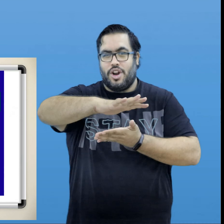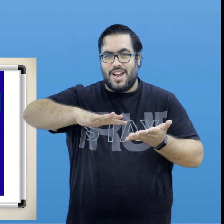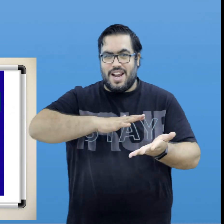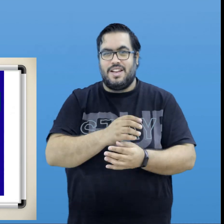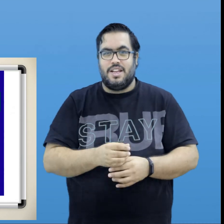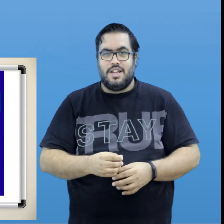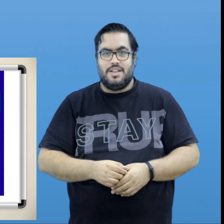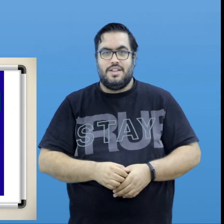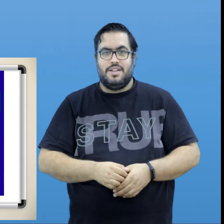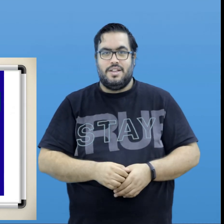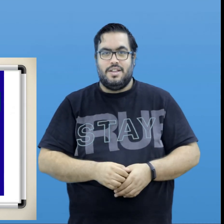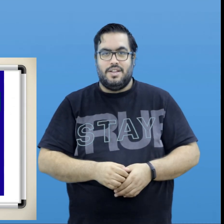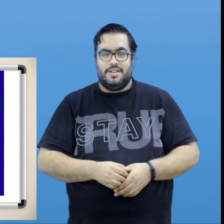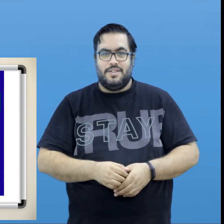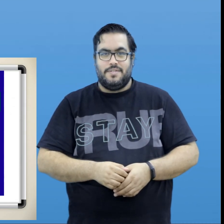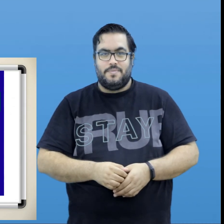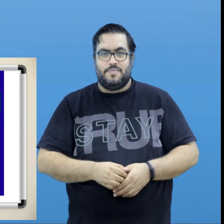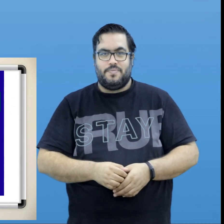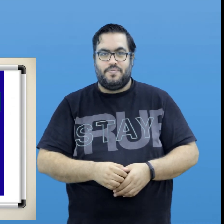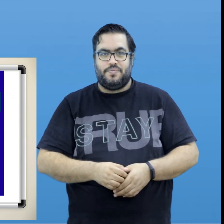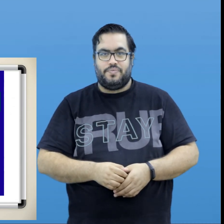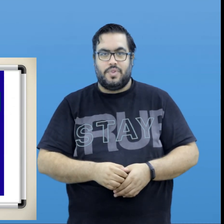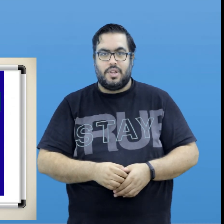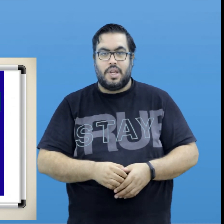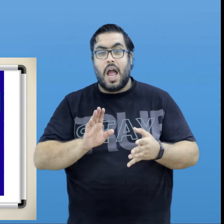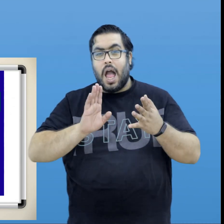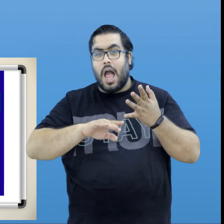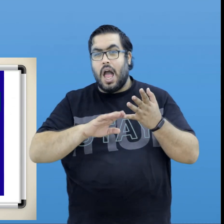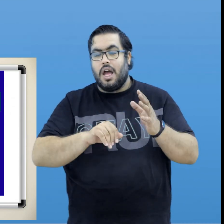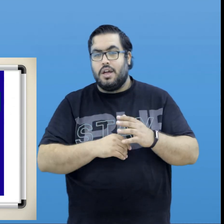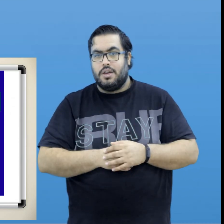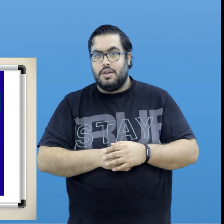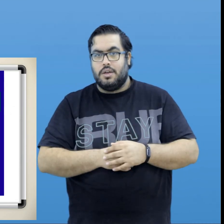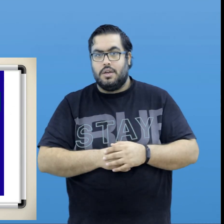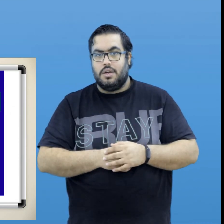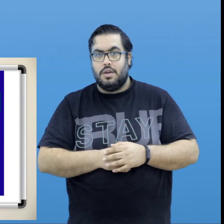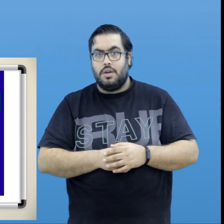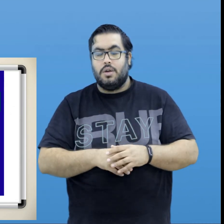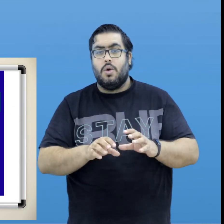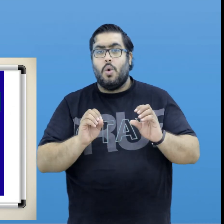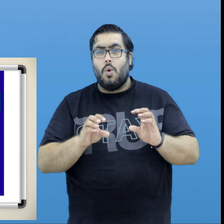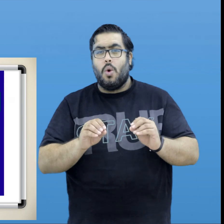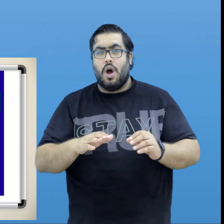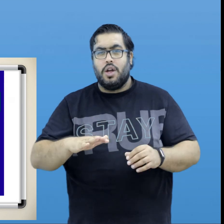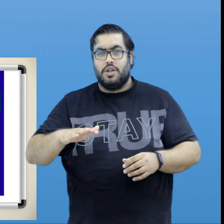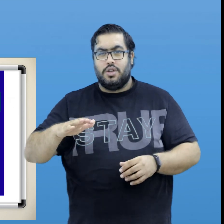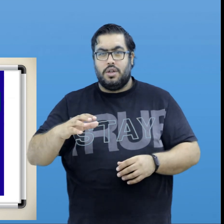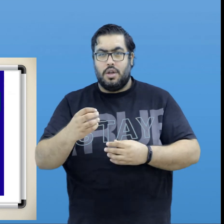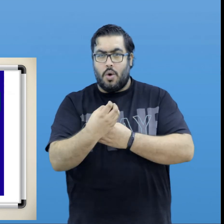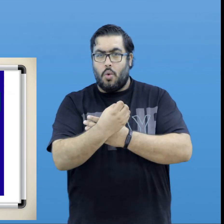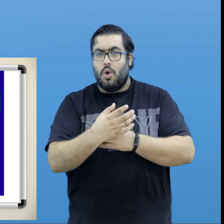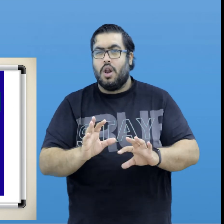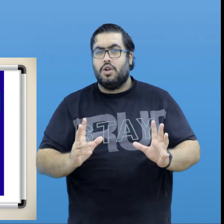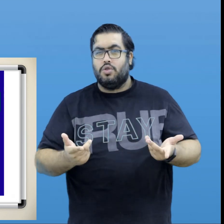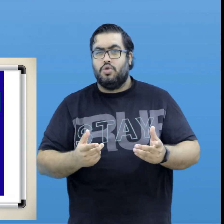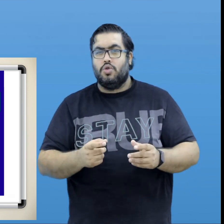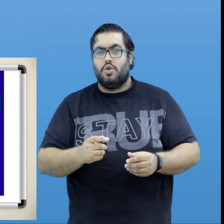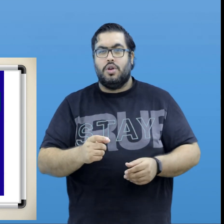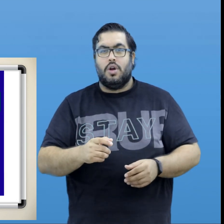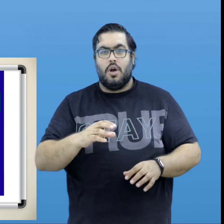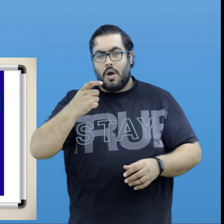done. We have the last sentence, which is most students suffer from blank and general